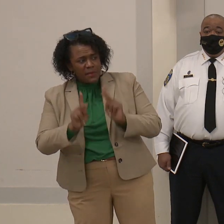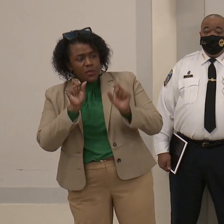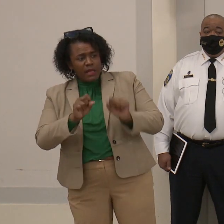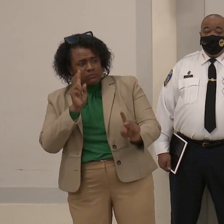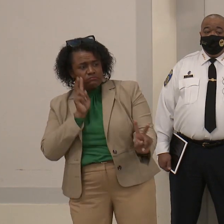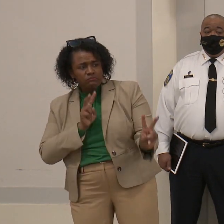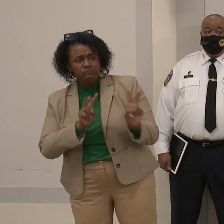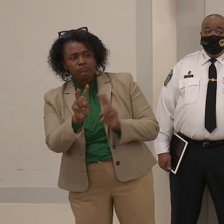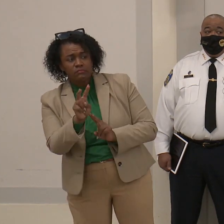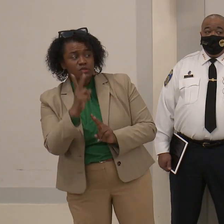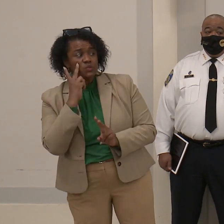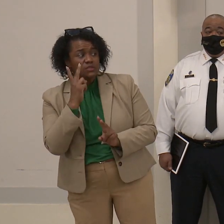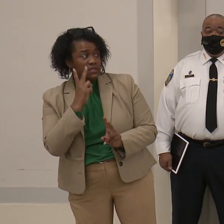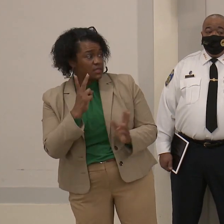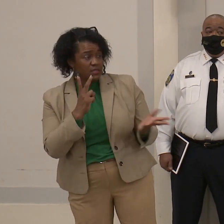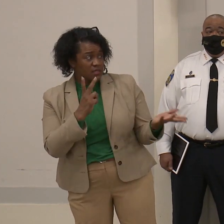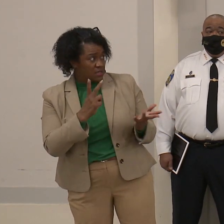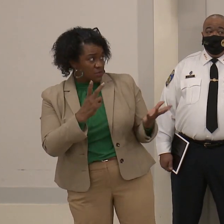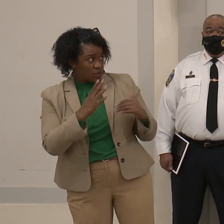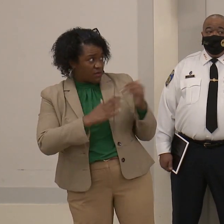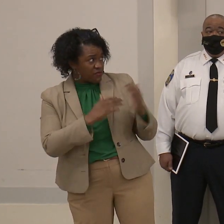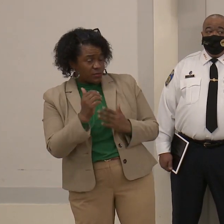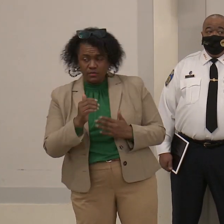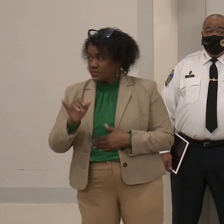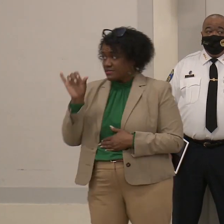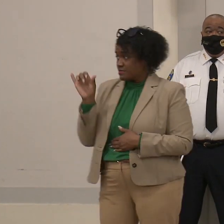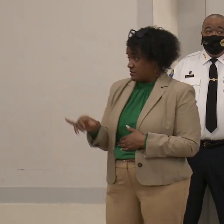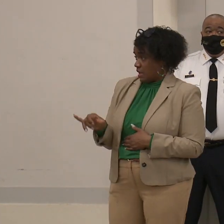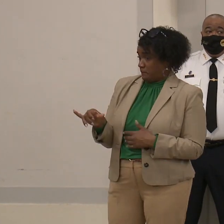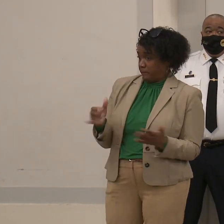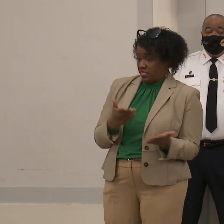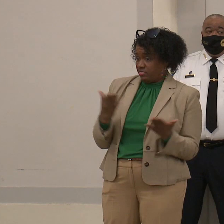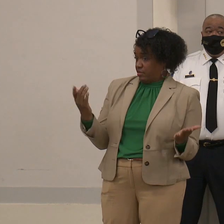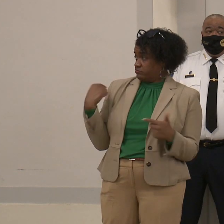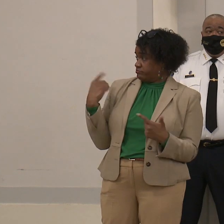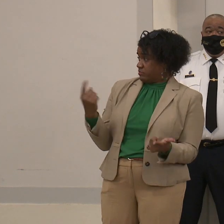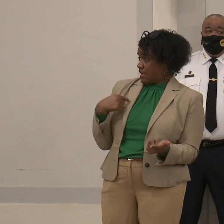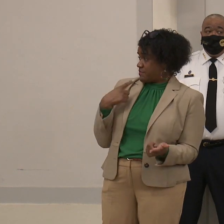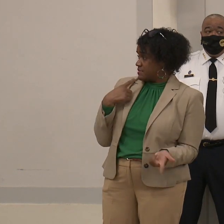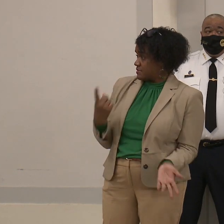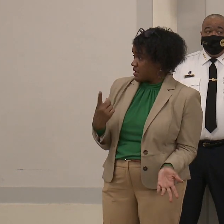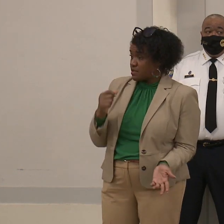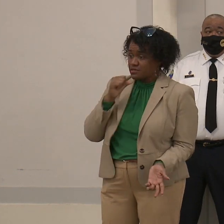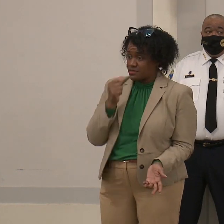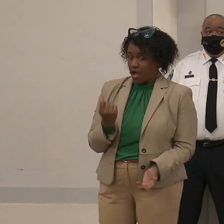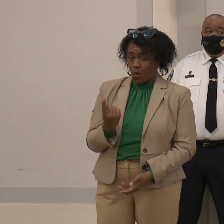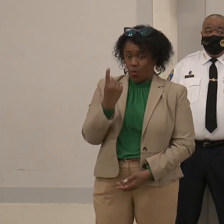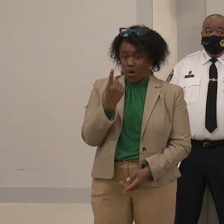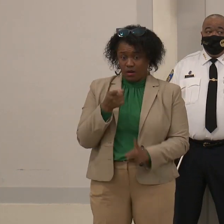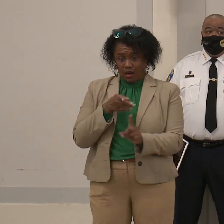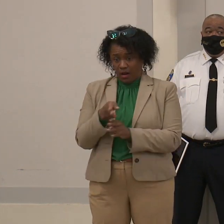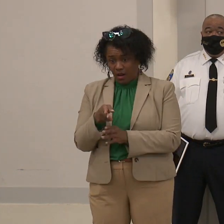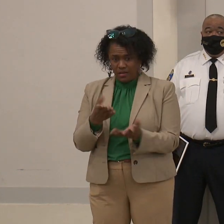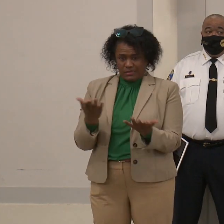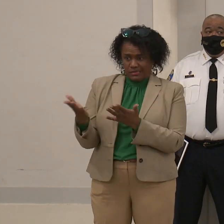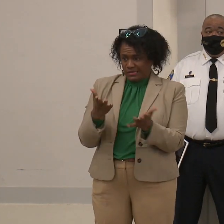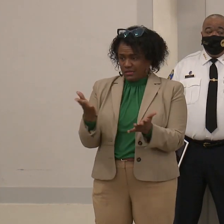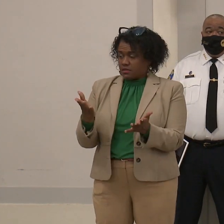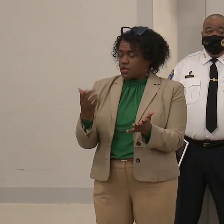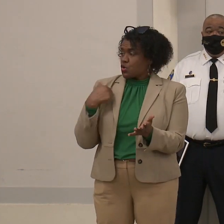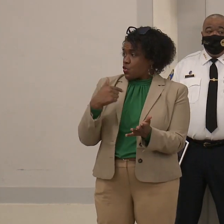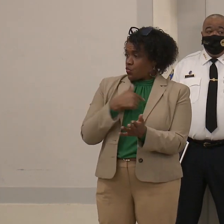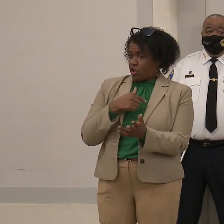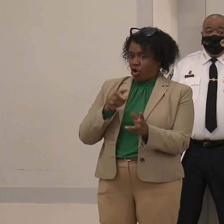ahead towards? It's where the you feel same. comfortable? It's the same as that I said before. It's not one metric versus another. We're looking